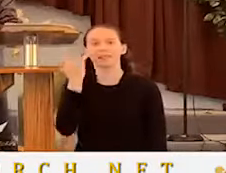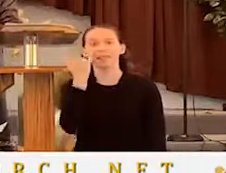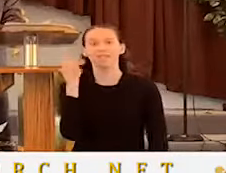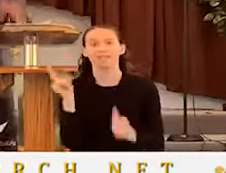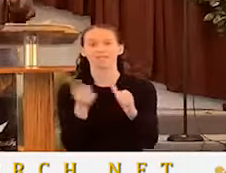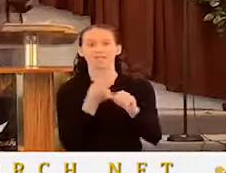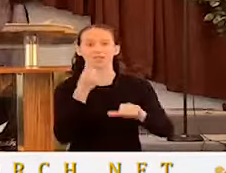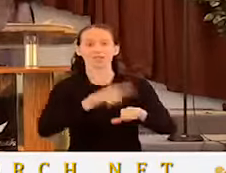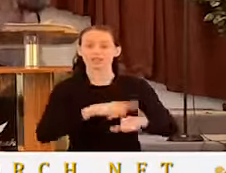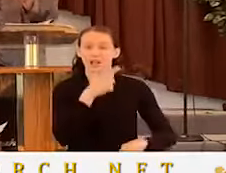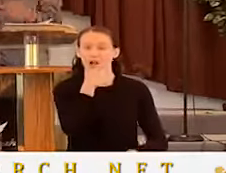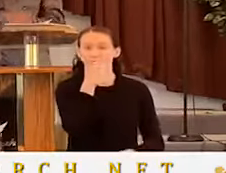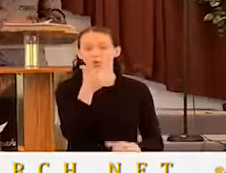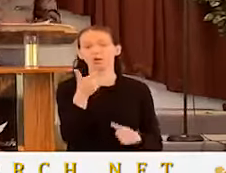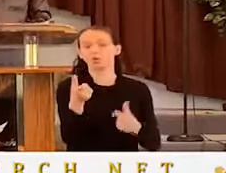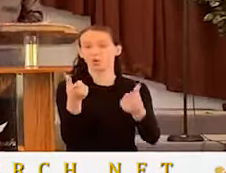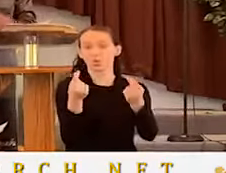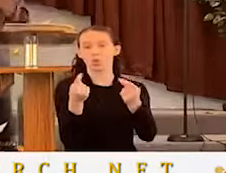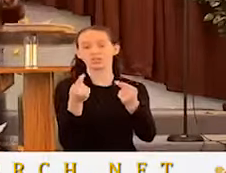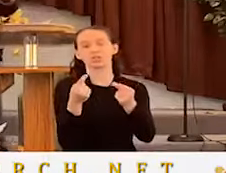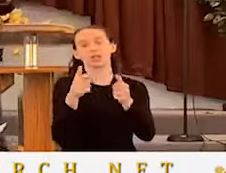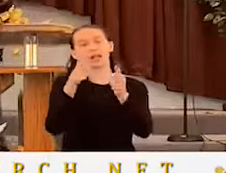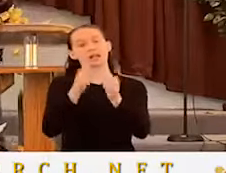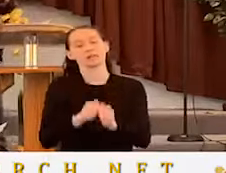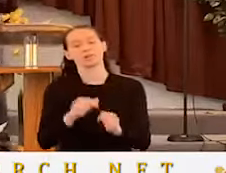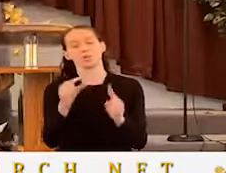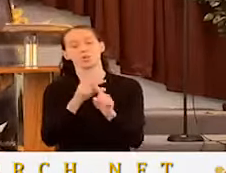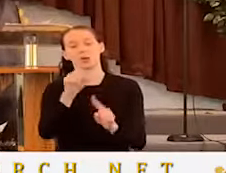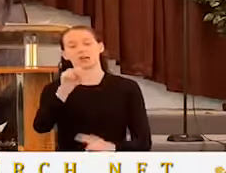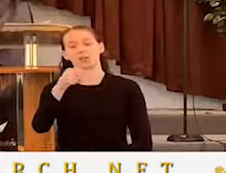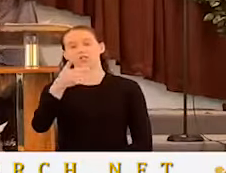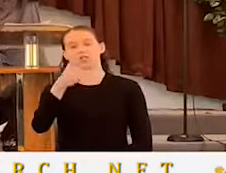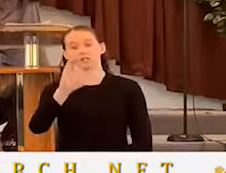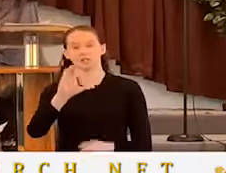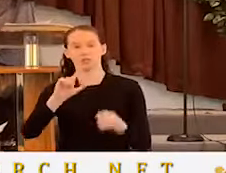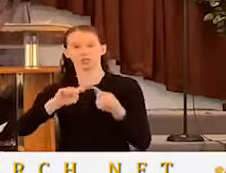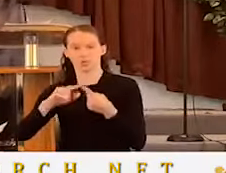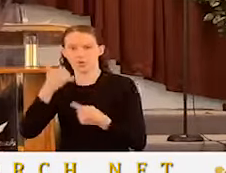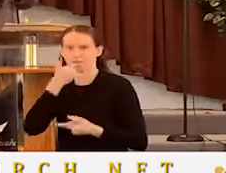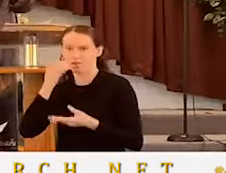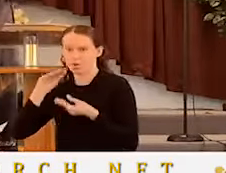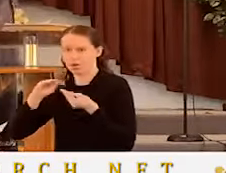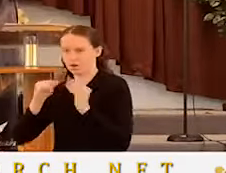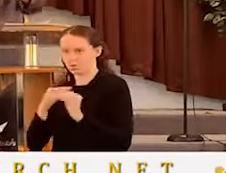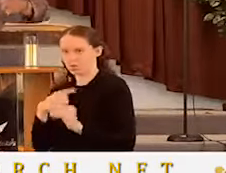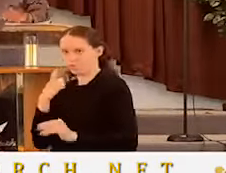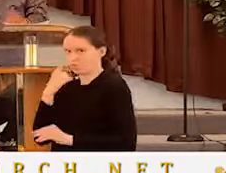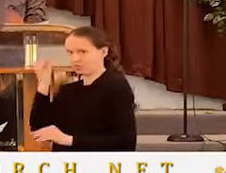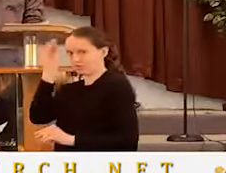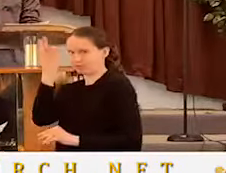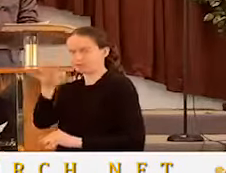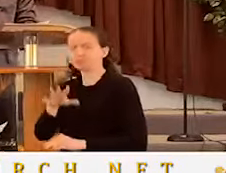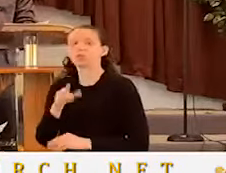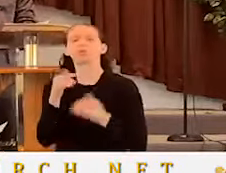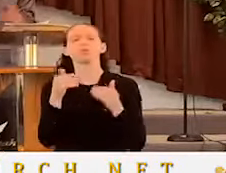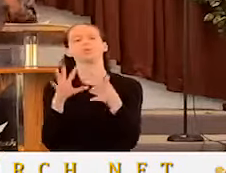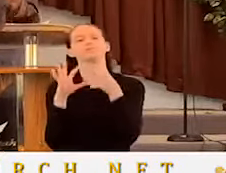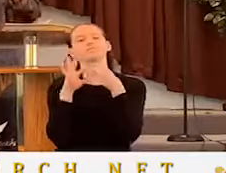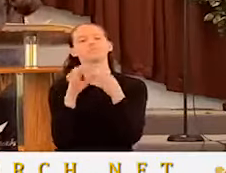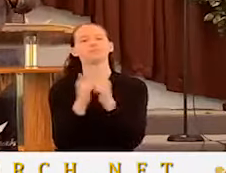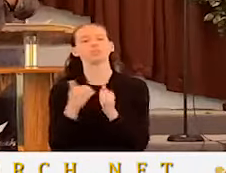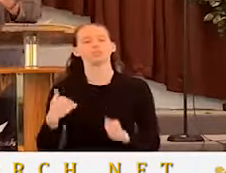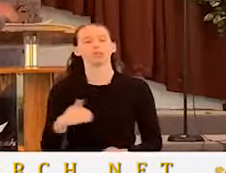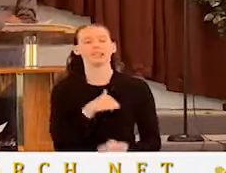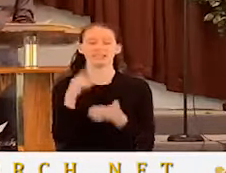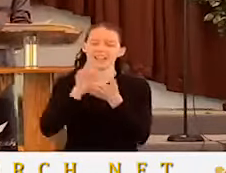for the very first time, I want you to text SGC to that very number. Connect with us. I want to share with you every